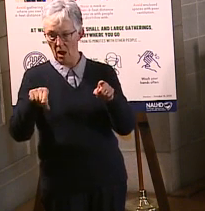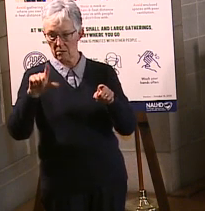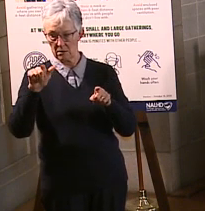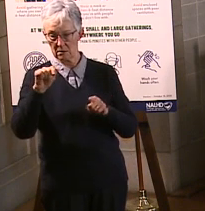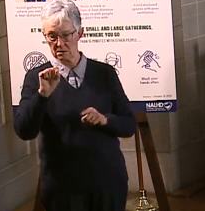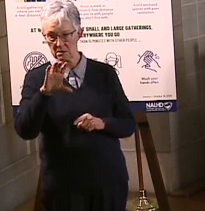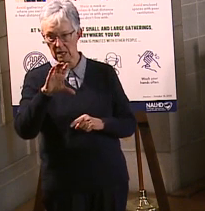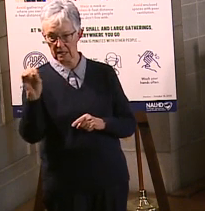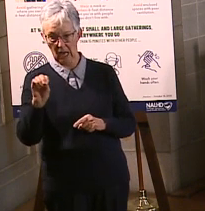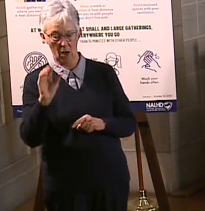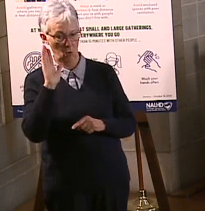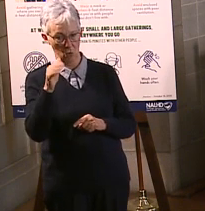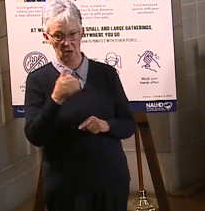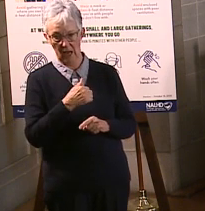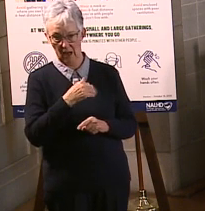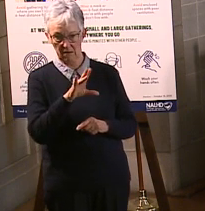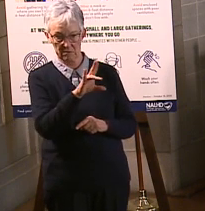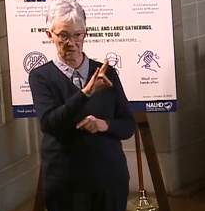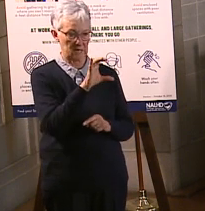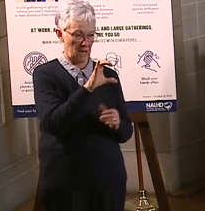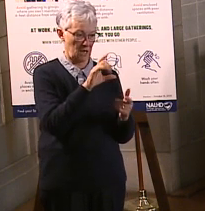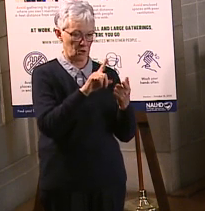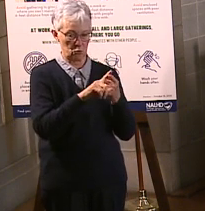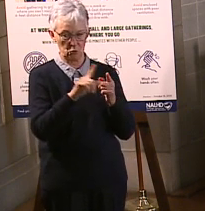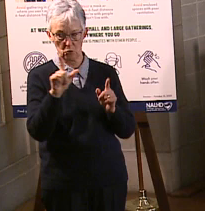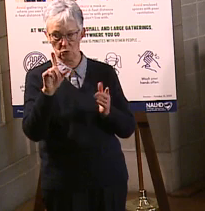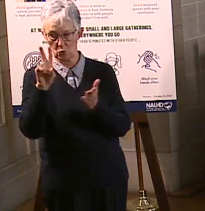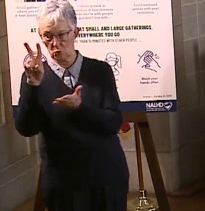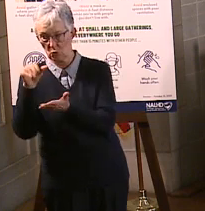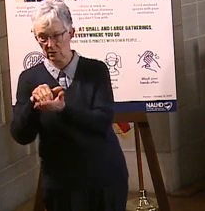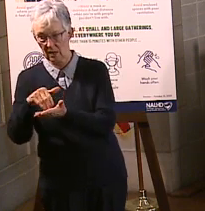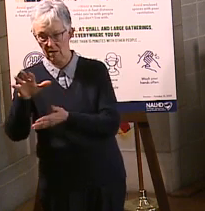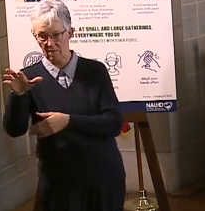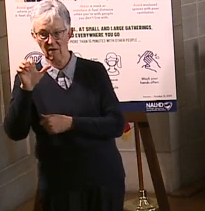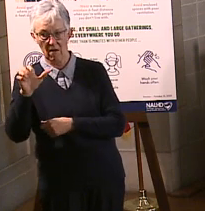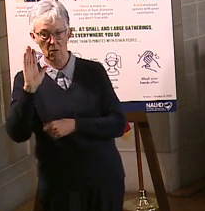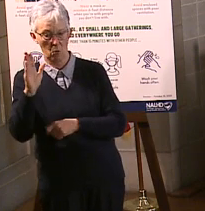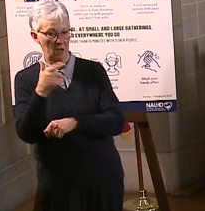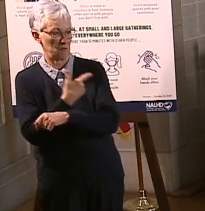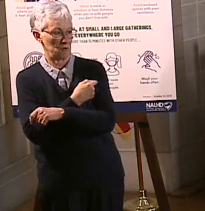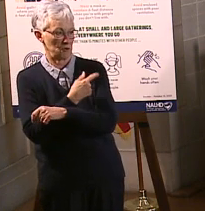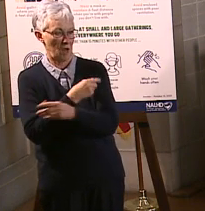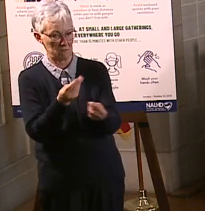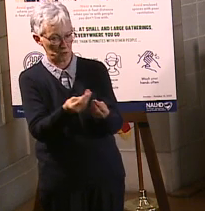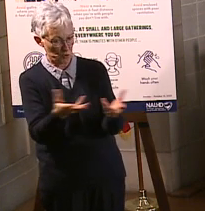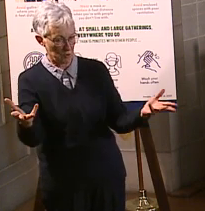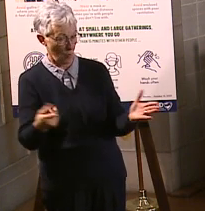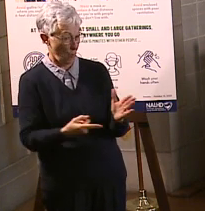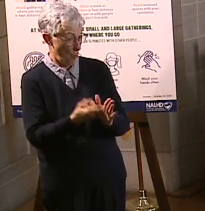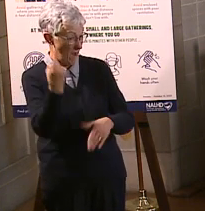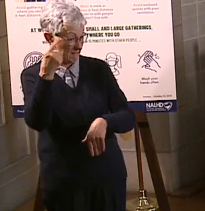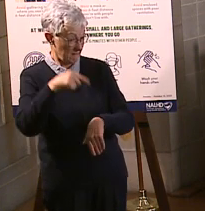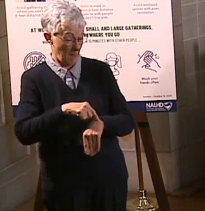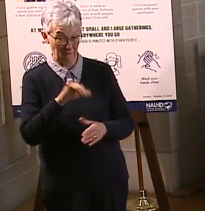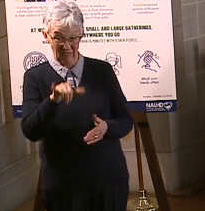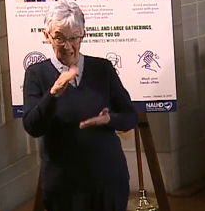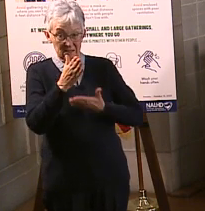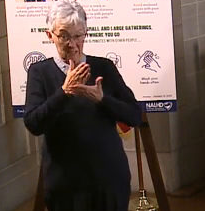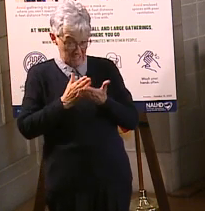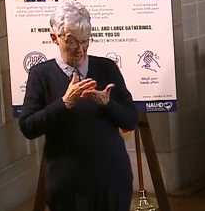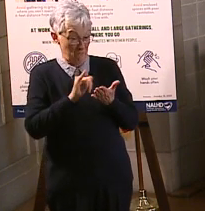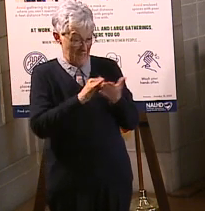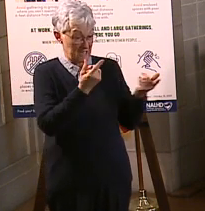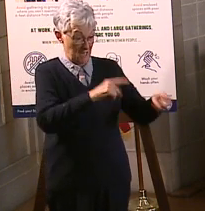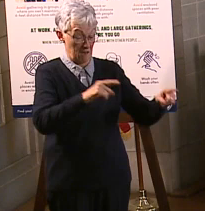to the thousands, so 700 to about 2,500 at one time. So we have, and that's just some of them. So lots